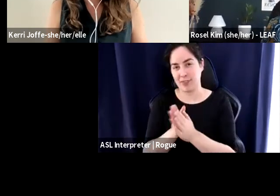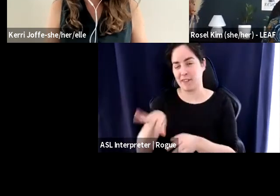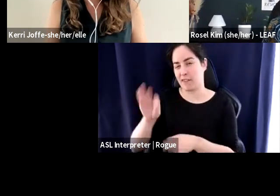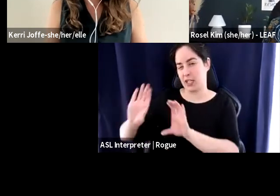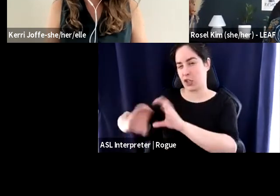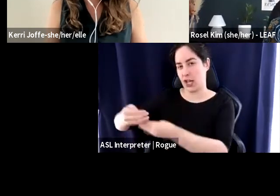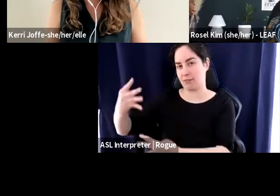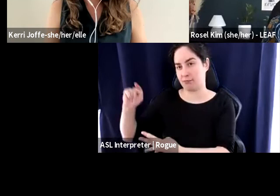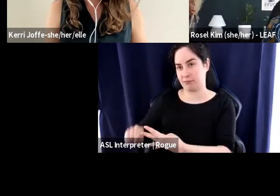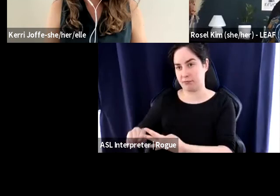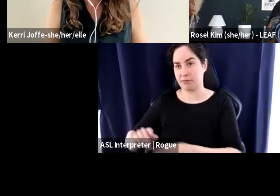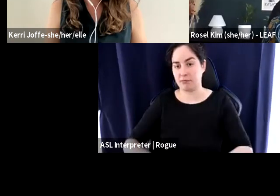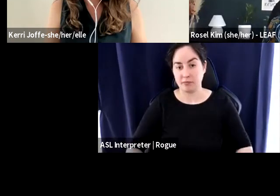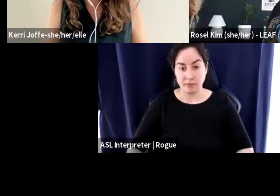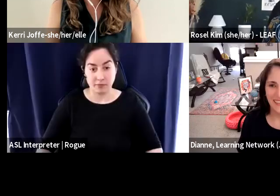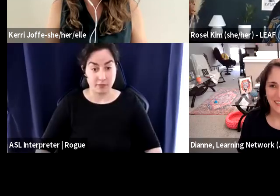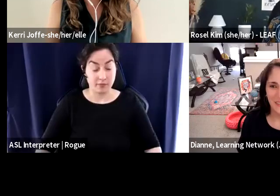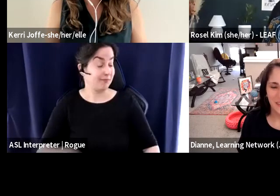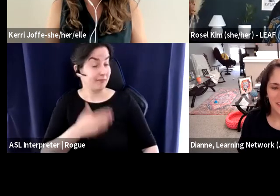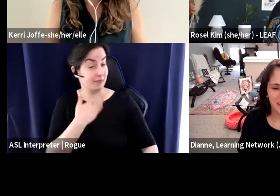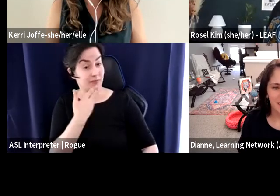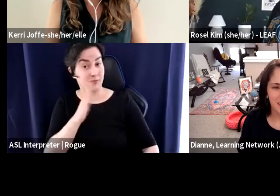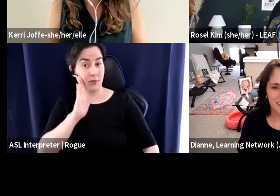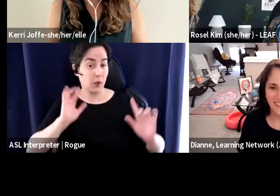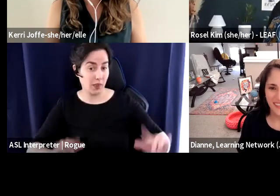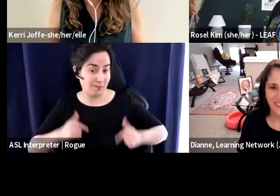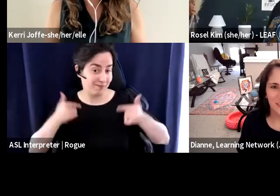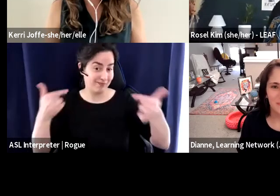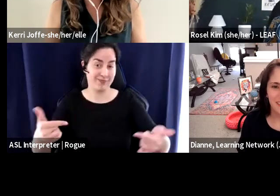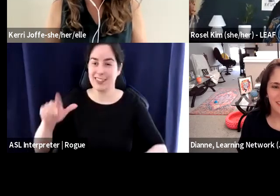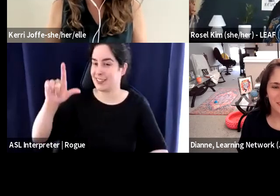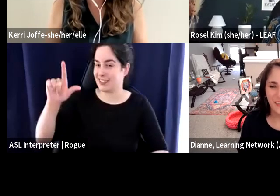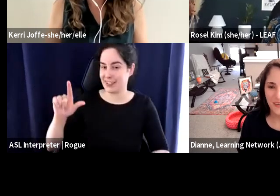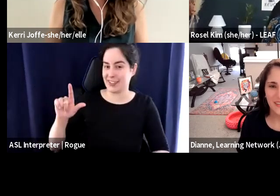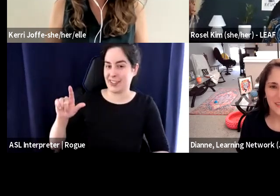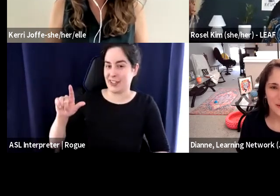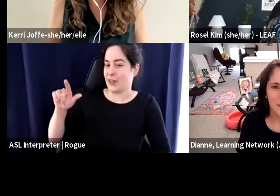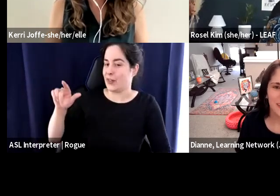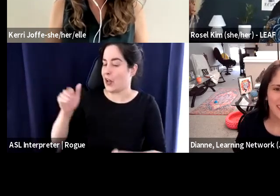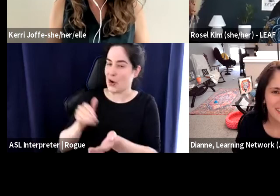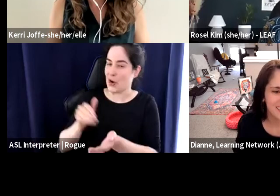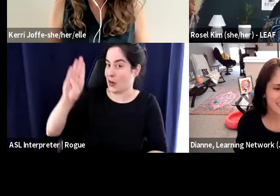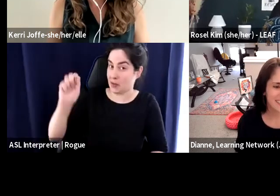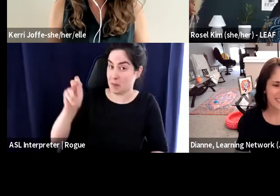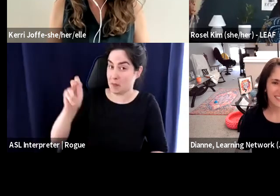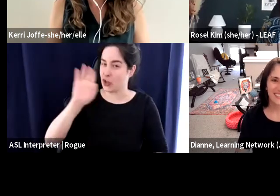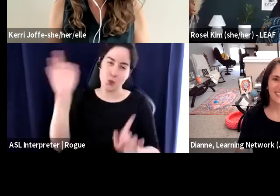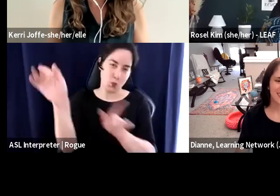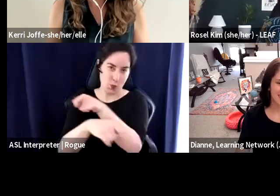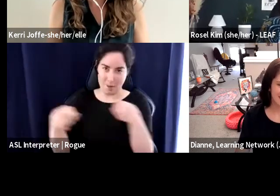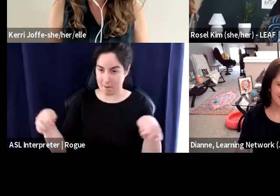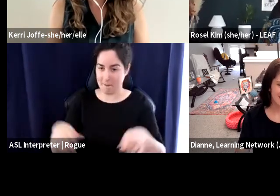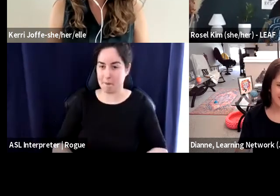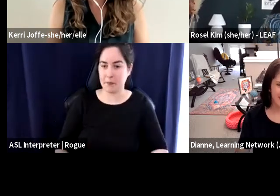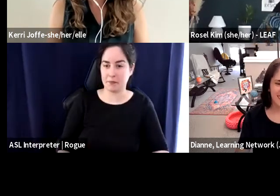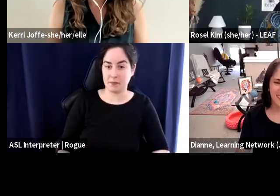Thank you. And I will turn it back to our learning director, Dr. Linda Baker, to close off our webinar. Okay,